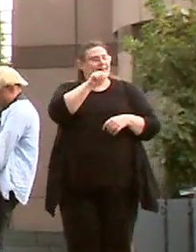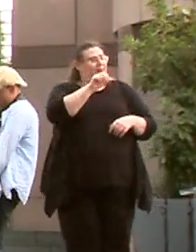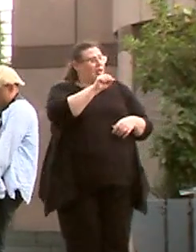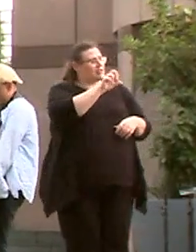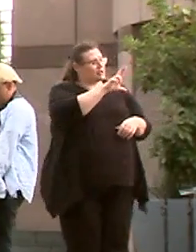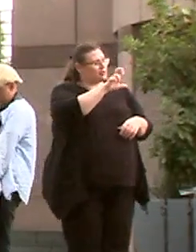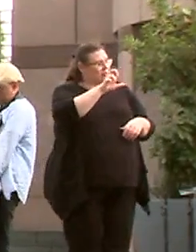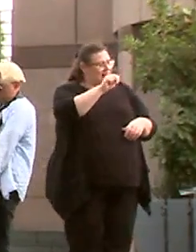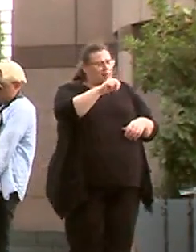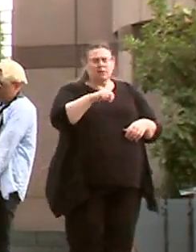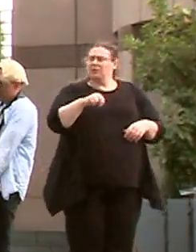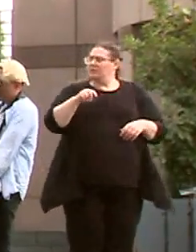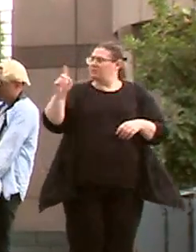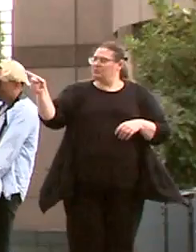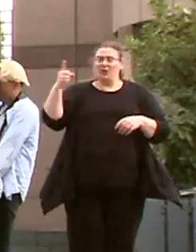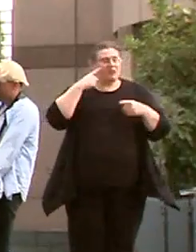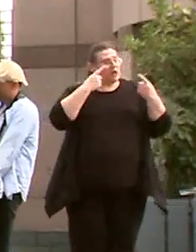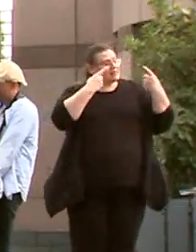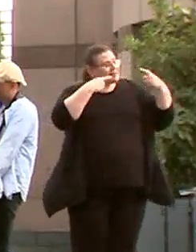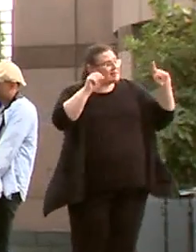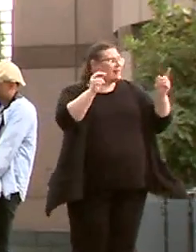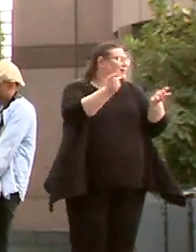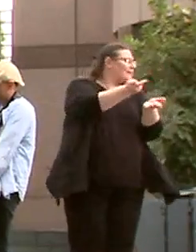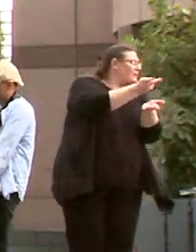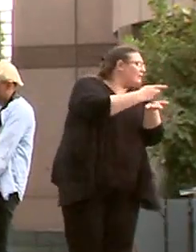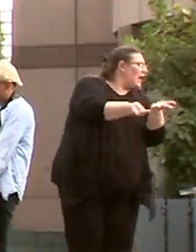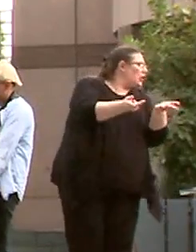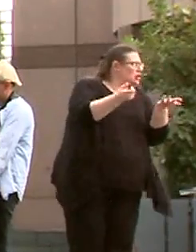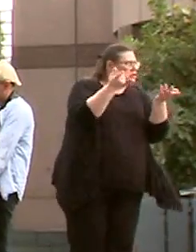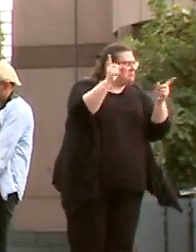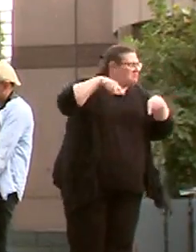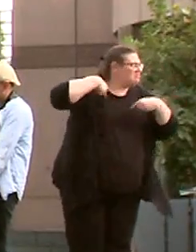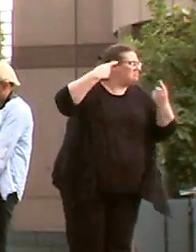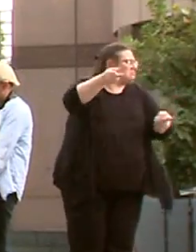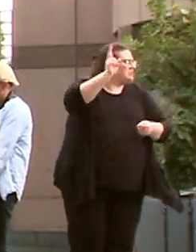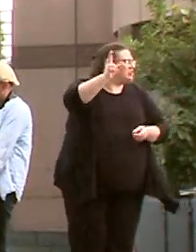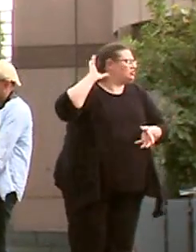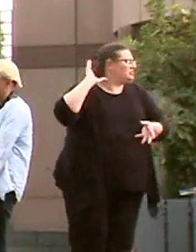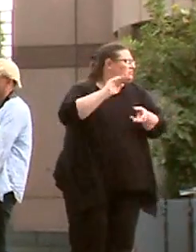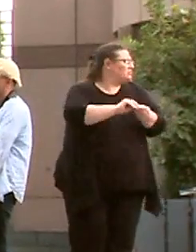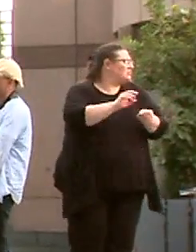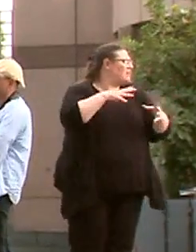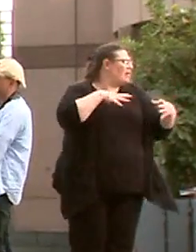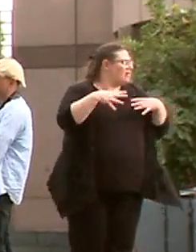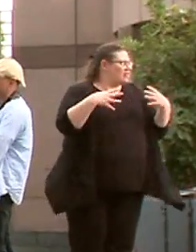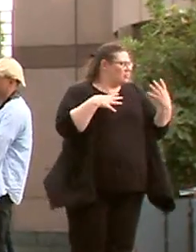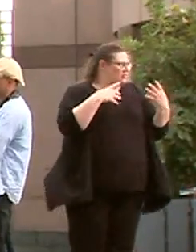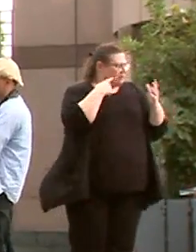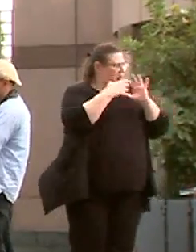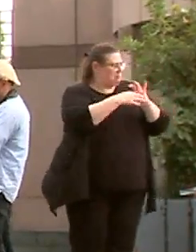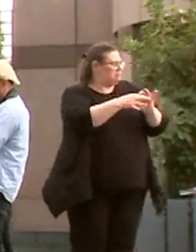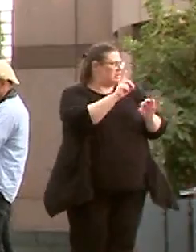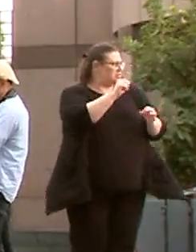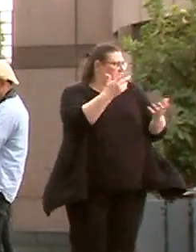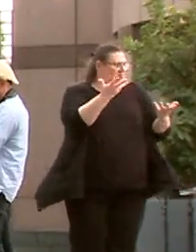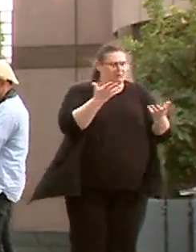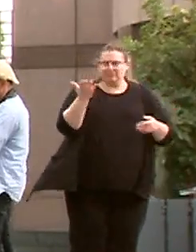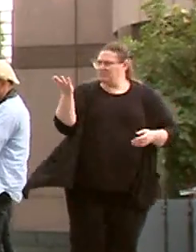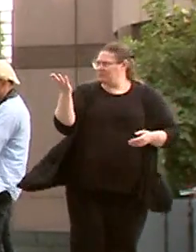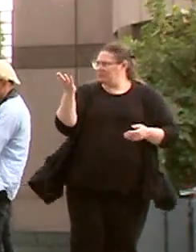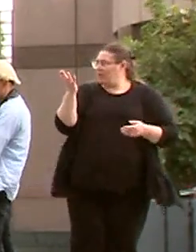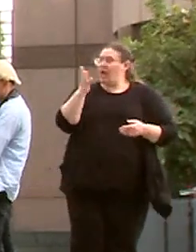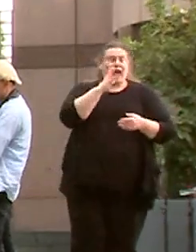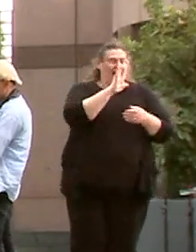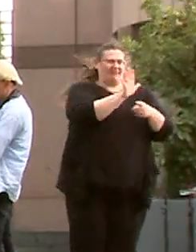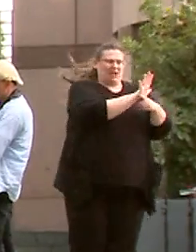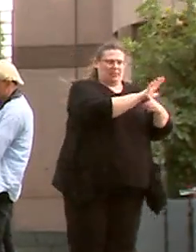Nasreen, as far as like successes and failures in the industry when it comes to disability, and